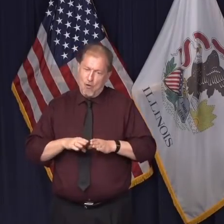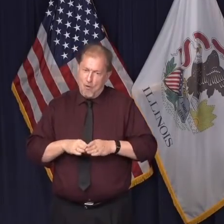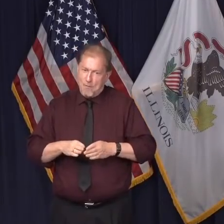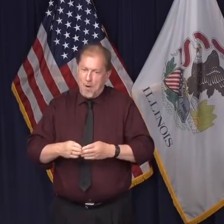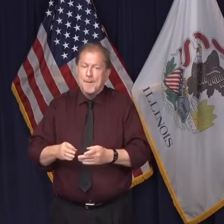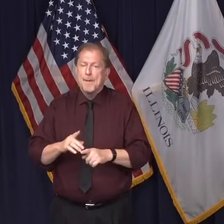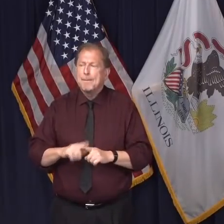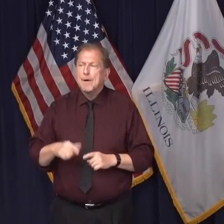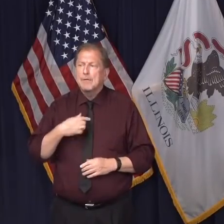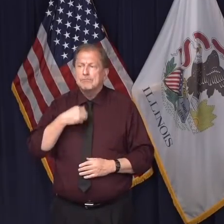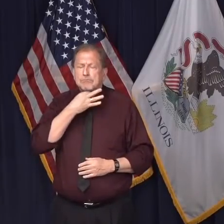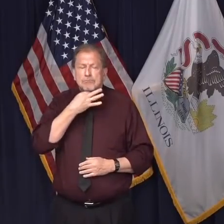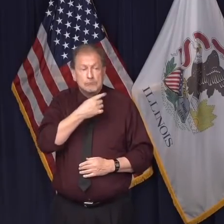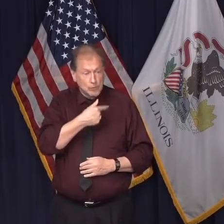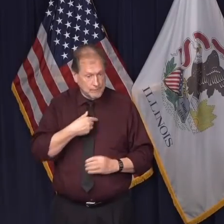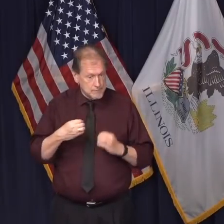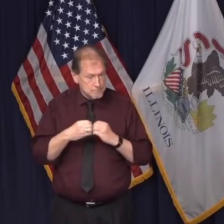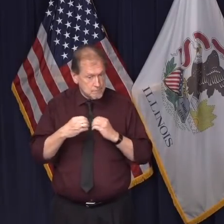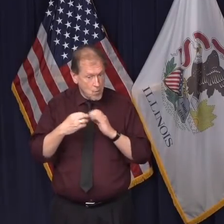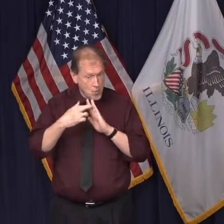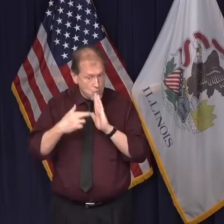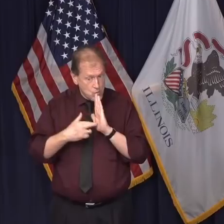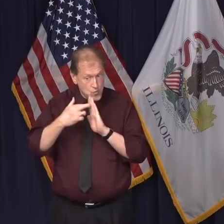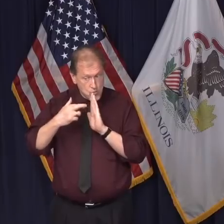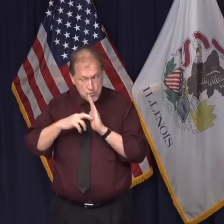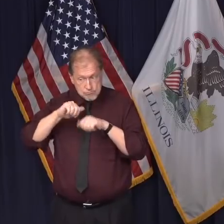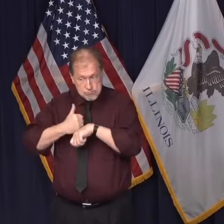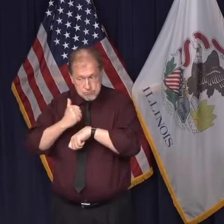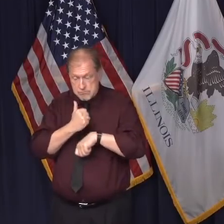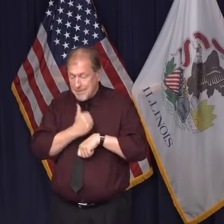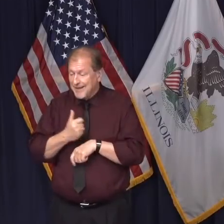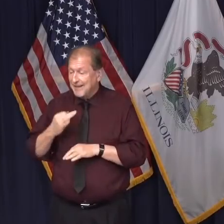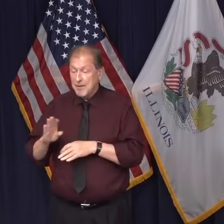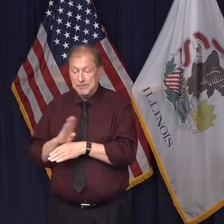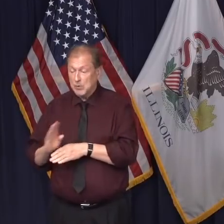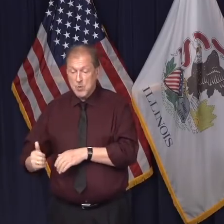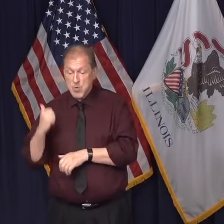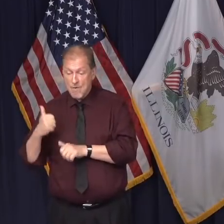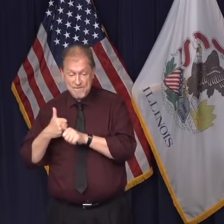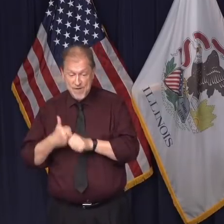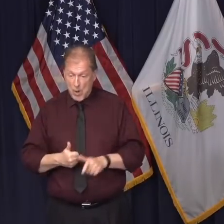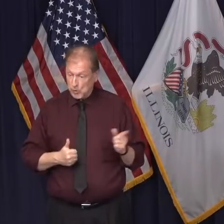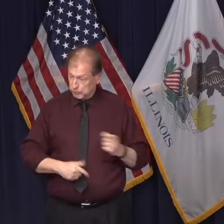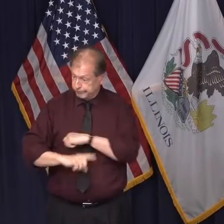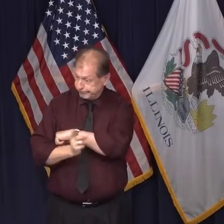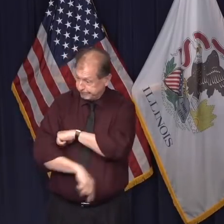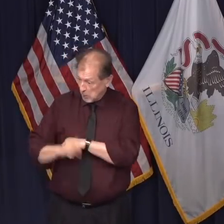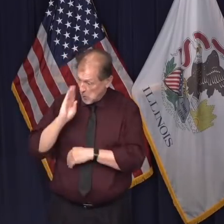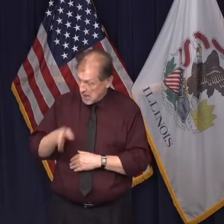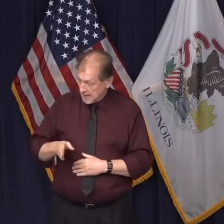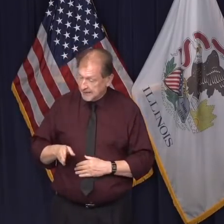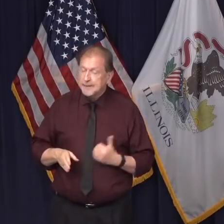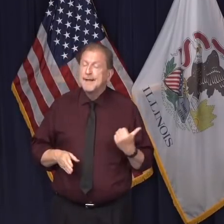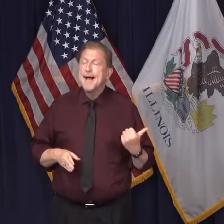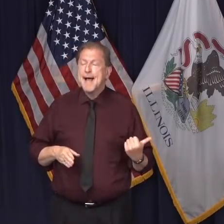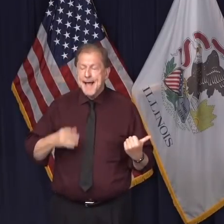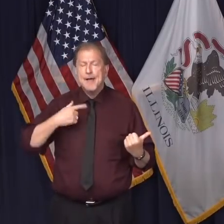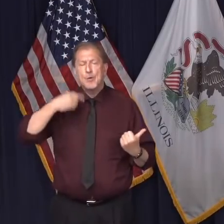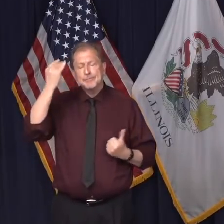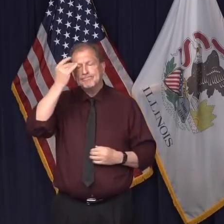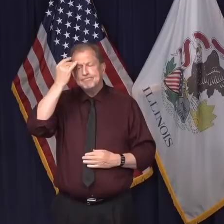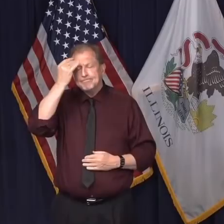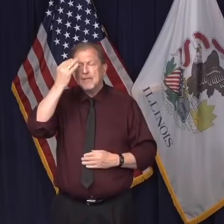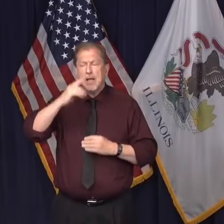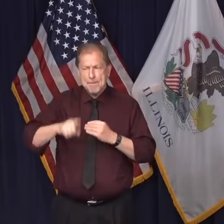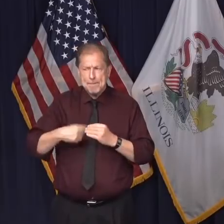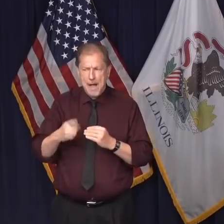happen? Do you want any sort of other emergency rule in place should these businesses not abide by your plan? Well, we're continuing to look at that, but I will say that, what we've